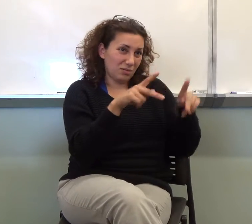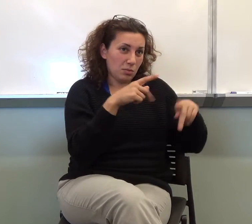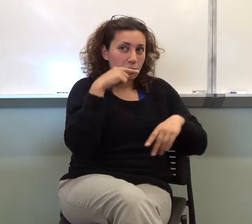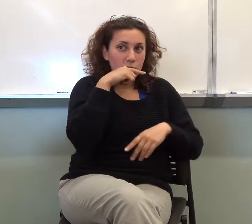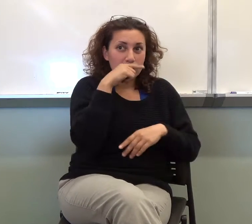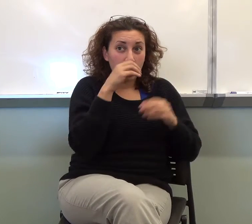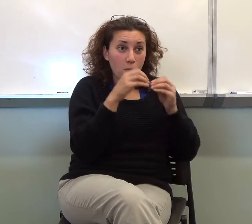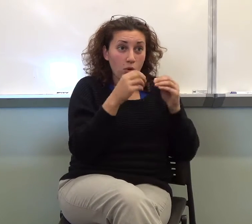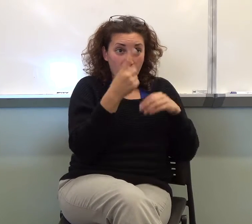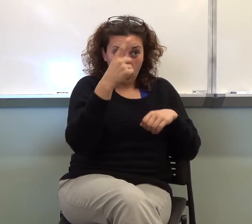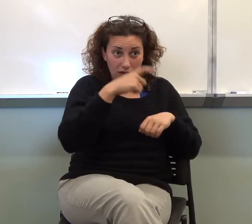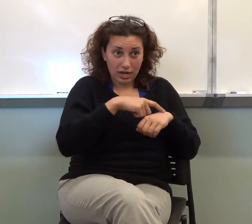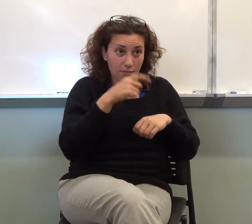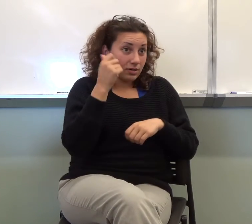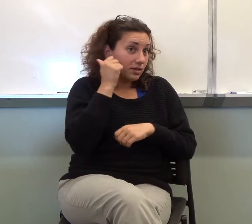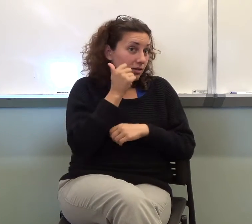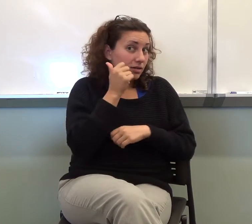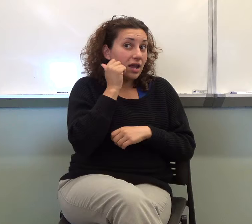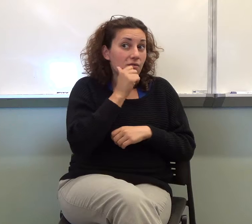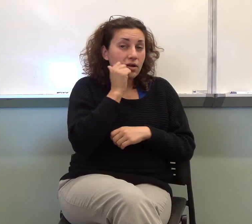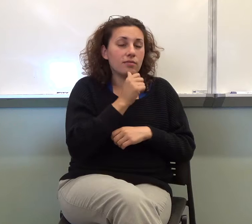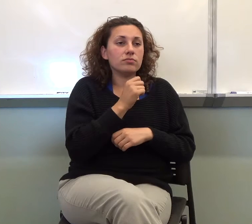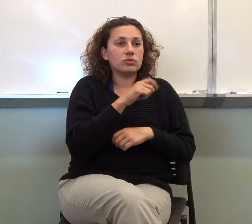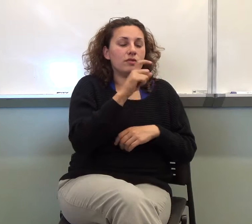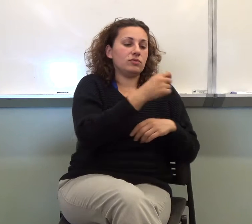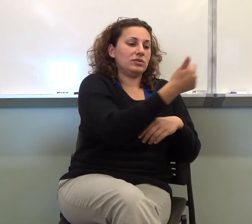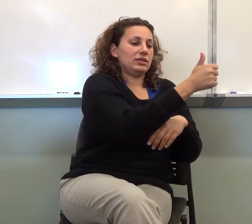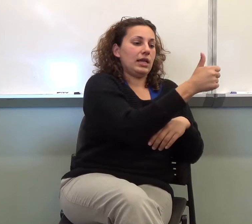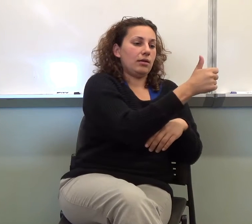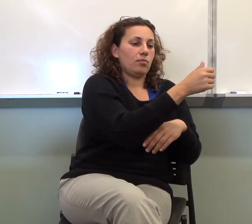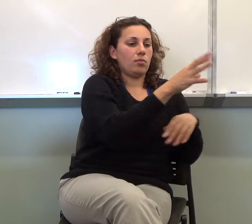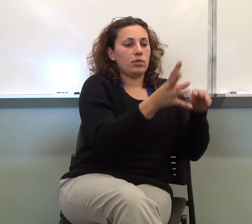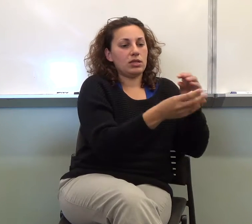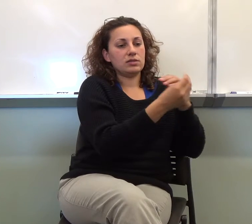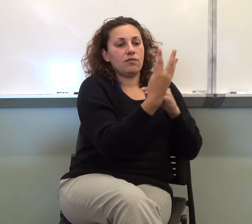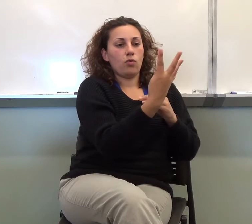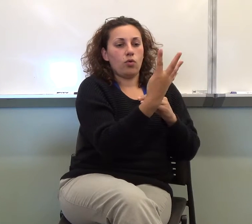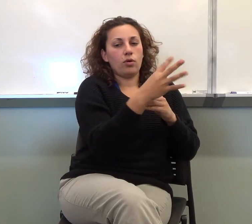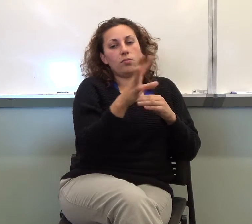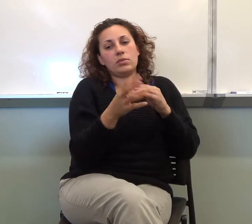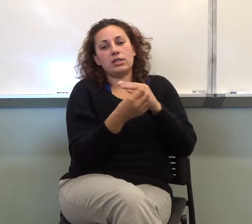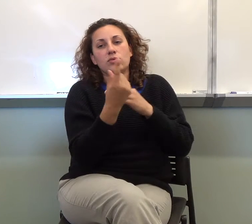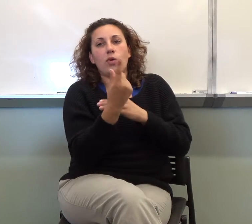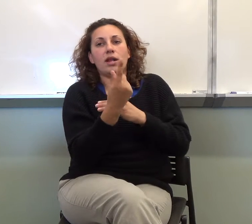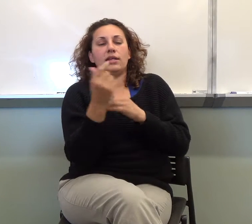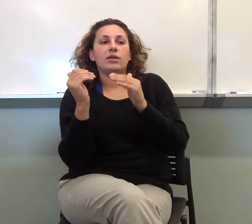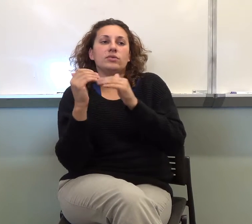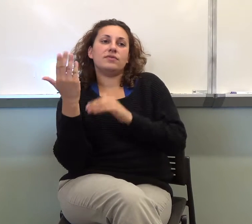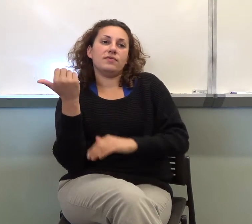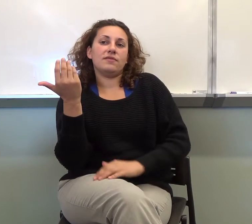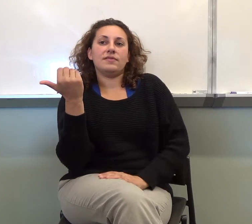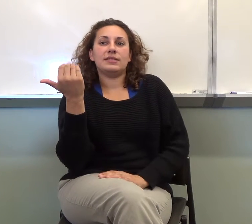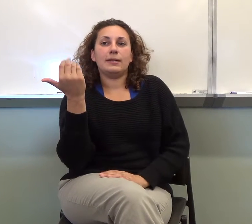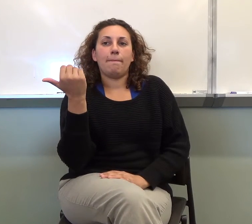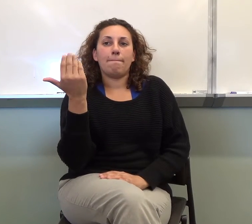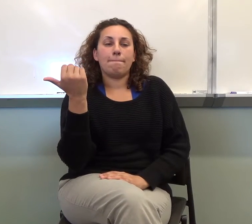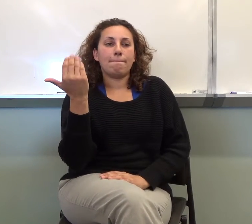have to go 10 plus 4, 14, plus 1 is 15. So that probability would be 15